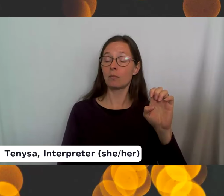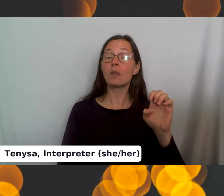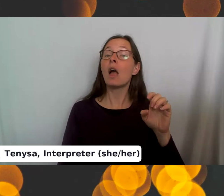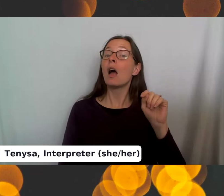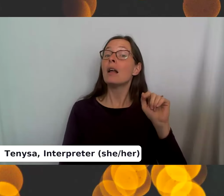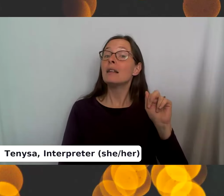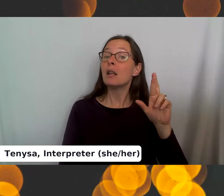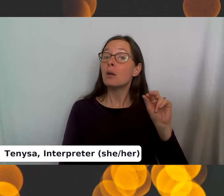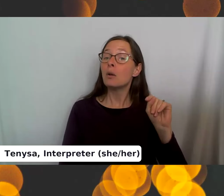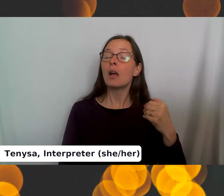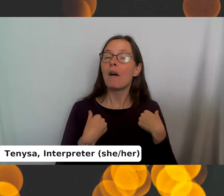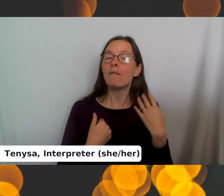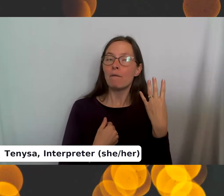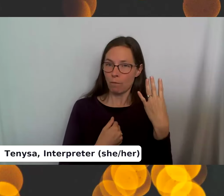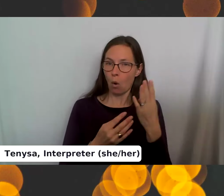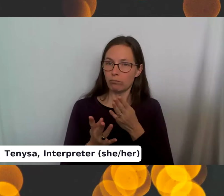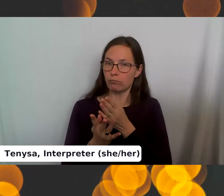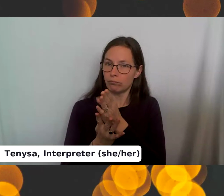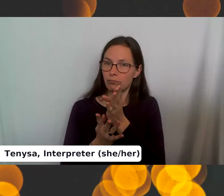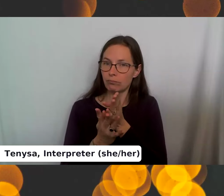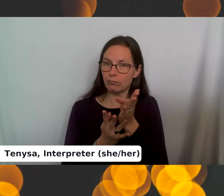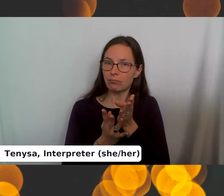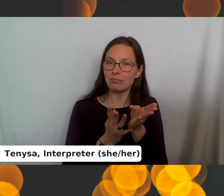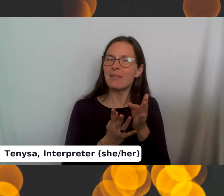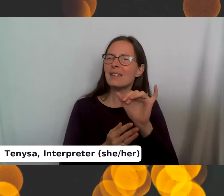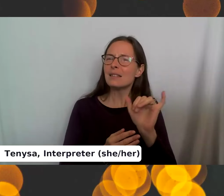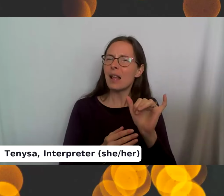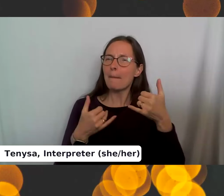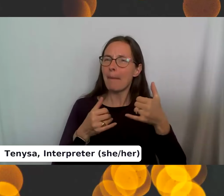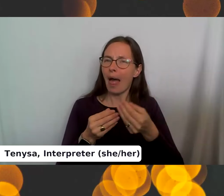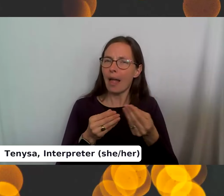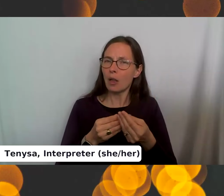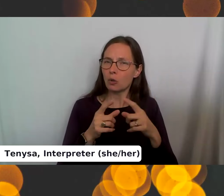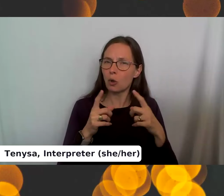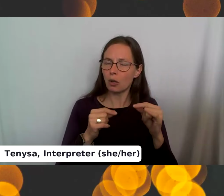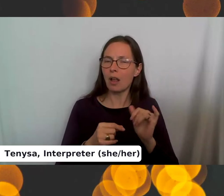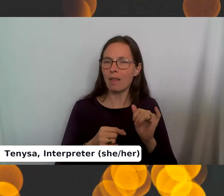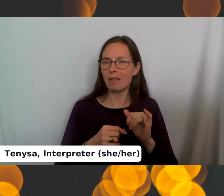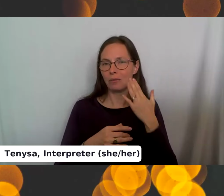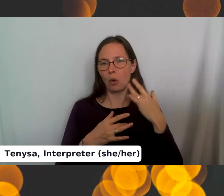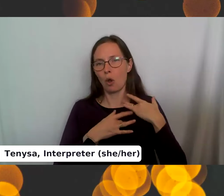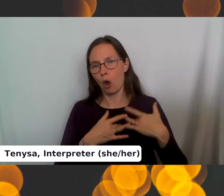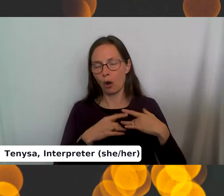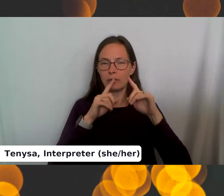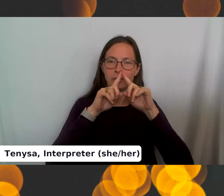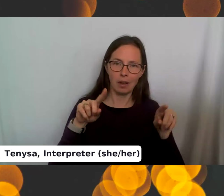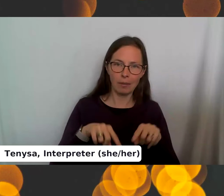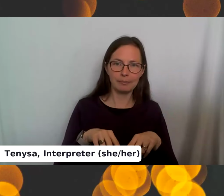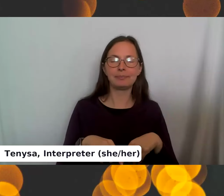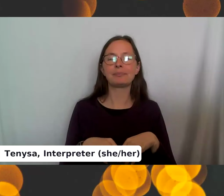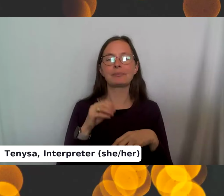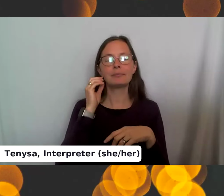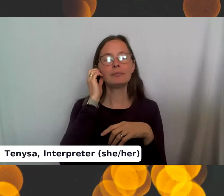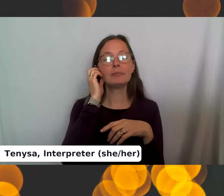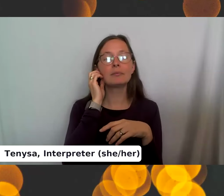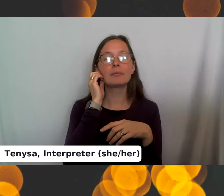playing cards. And there's also this category called the major arcana, which is more allegorical and deals